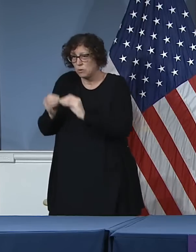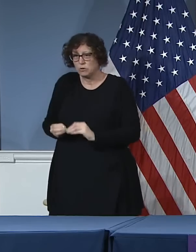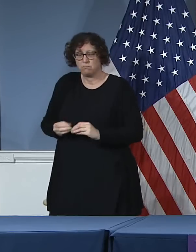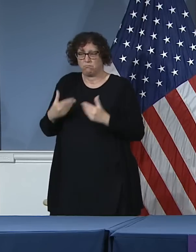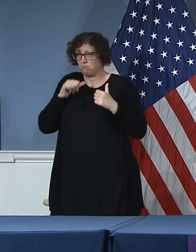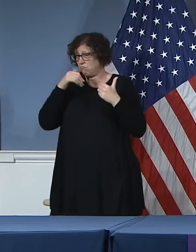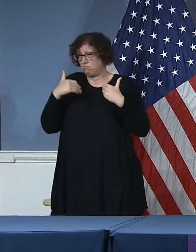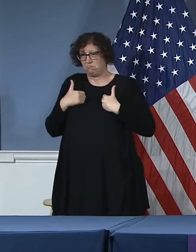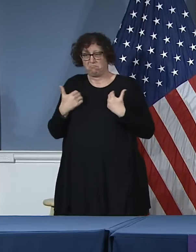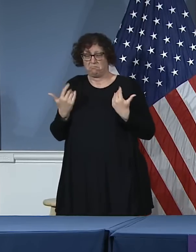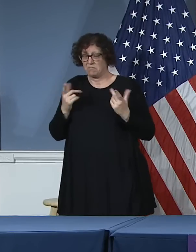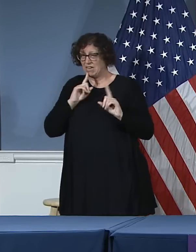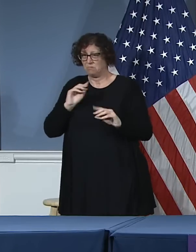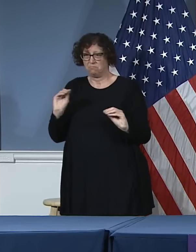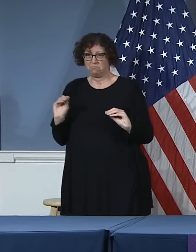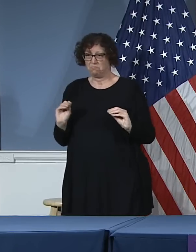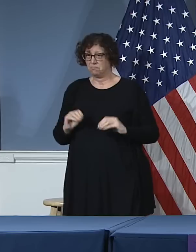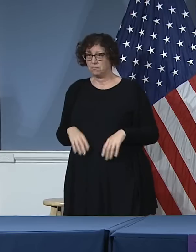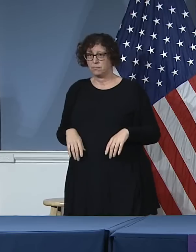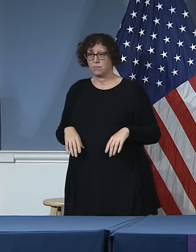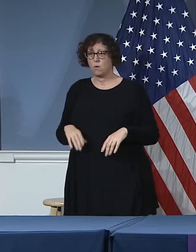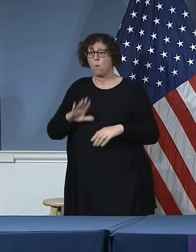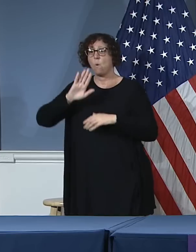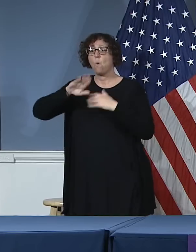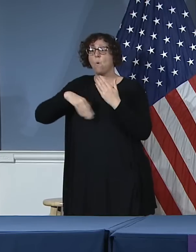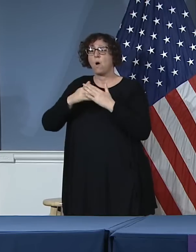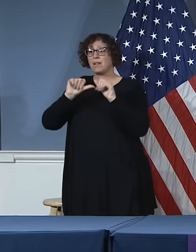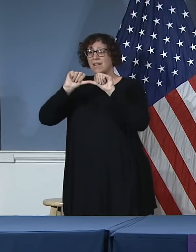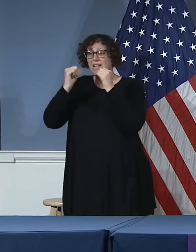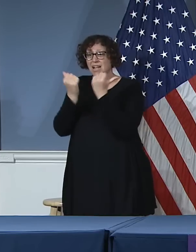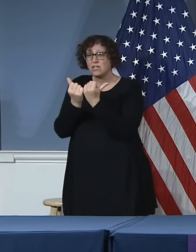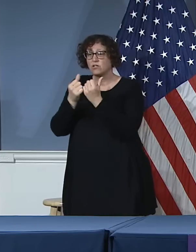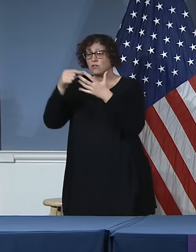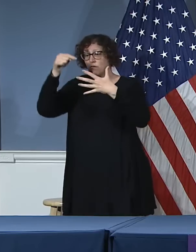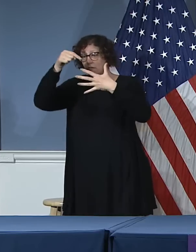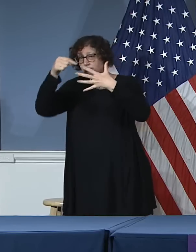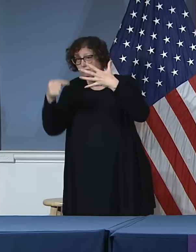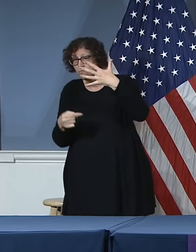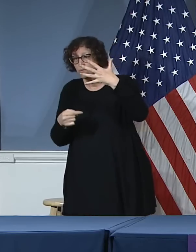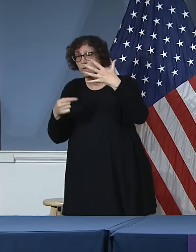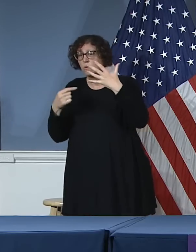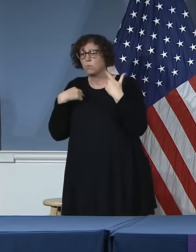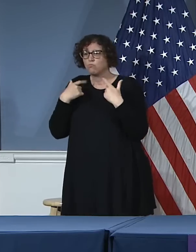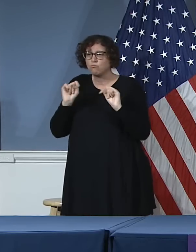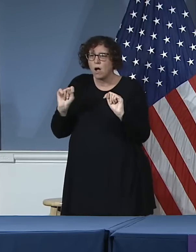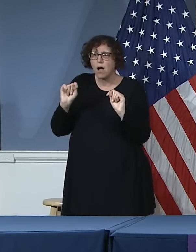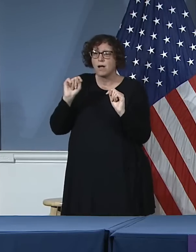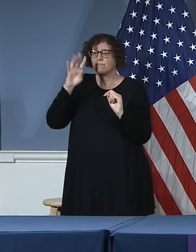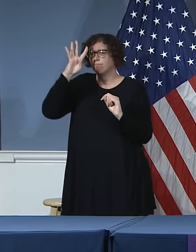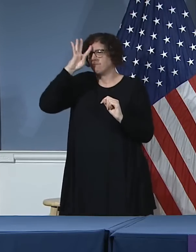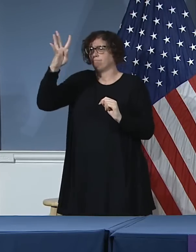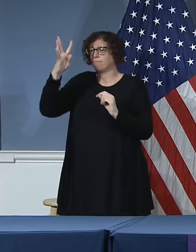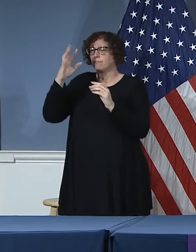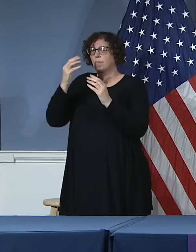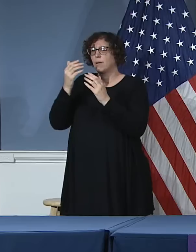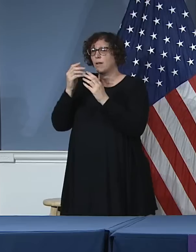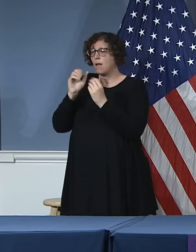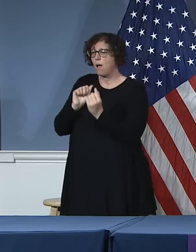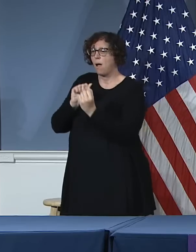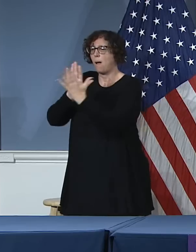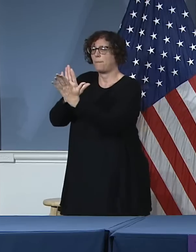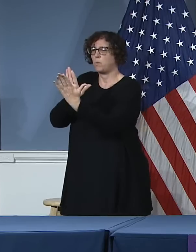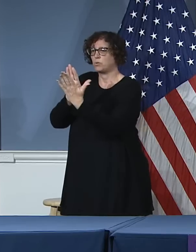Criminal Justice, we're all trying to create a new approach here from scratch. We're all talking rapidly, constantly trying to figure this